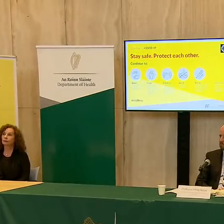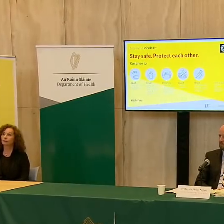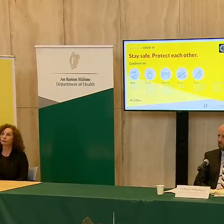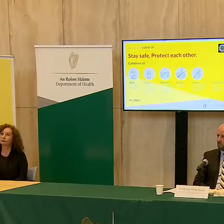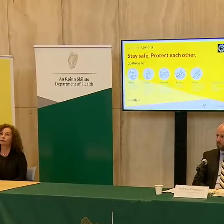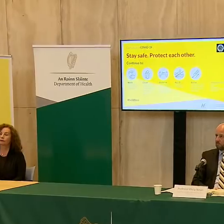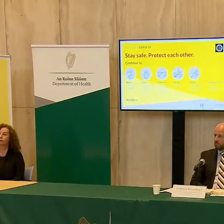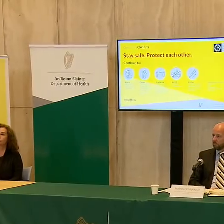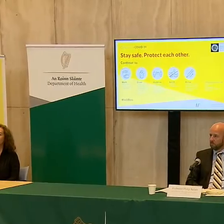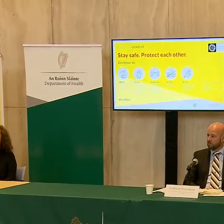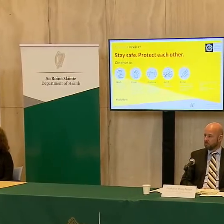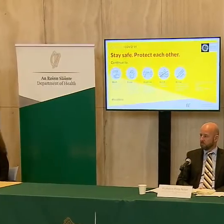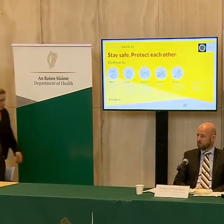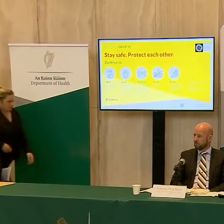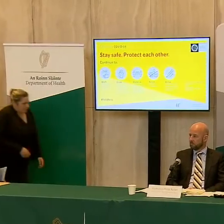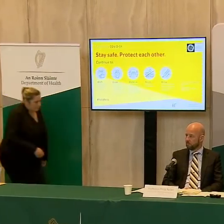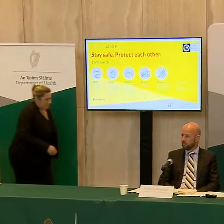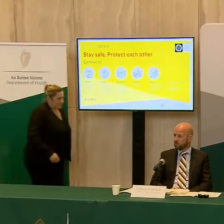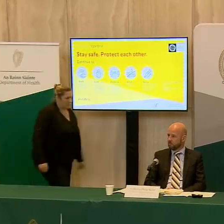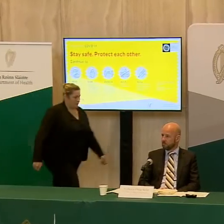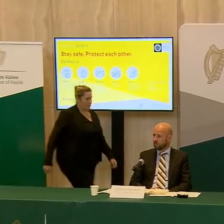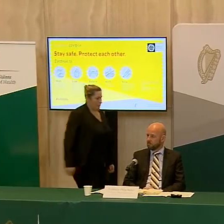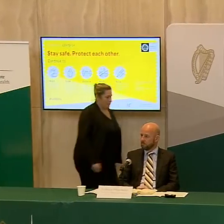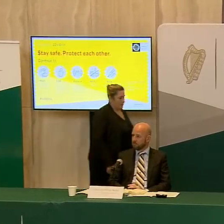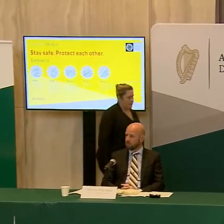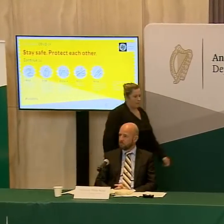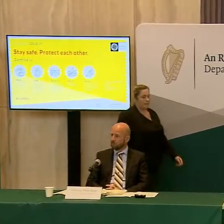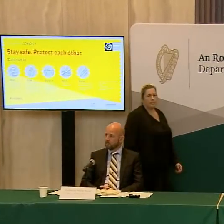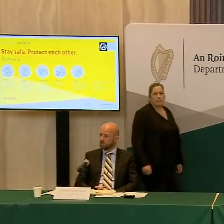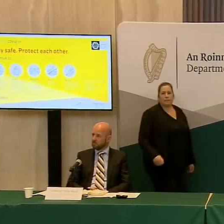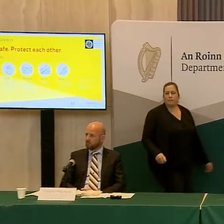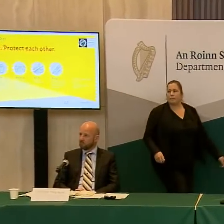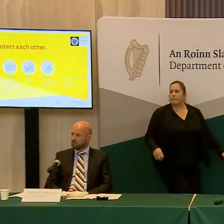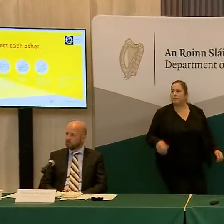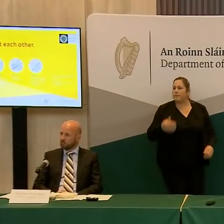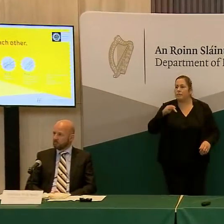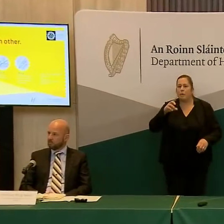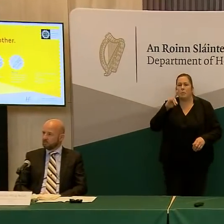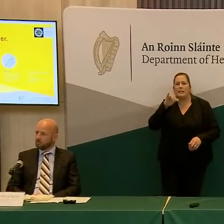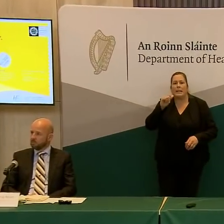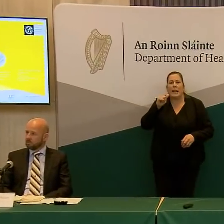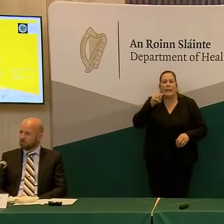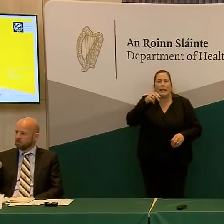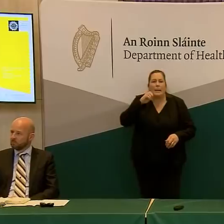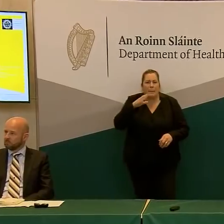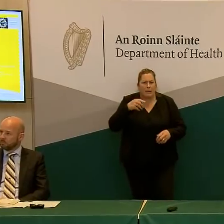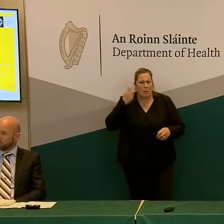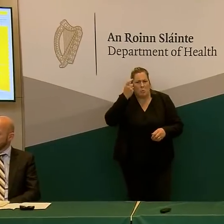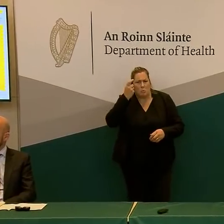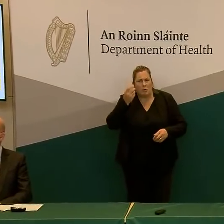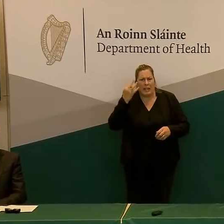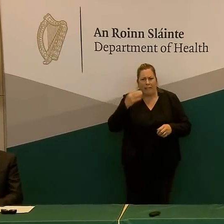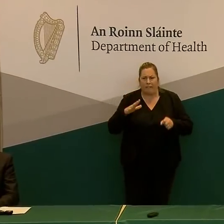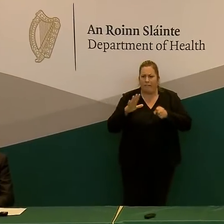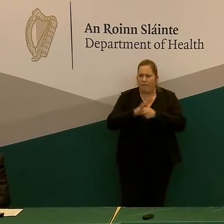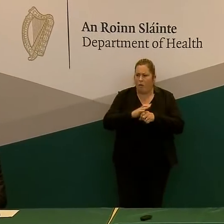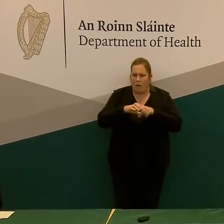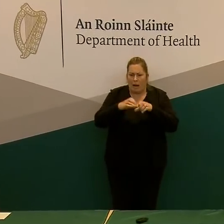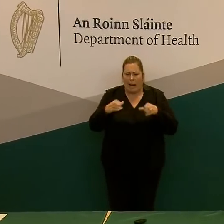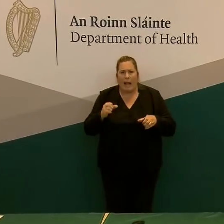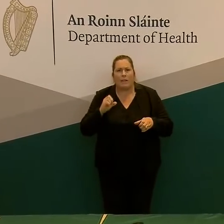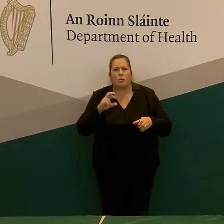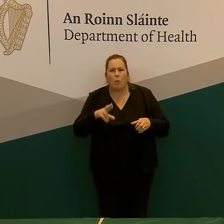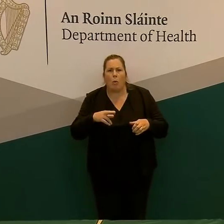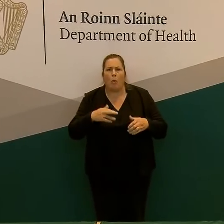some teachers and principals today who are questioning whether their entire class or pods will need to self-isolate for 2 weeks